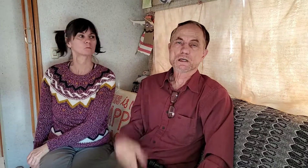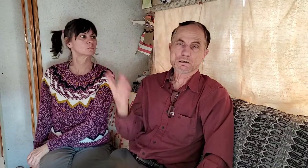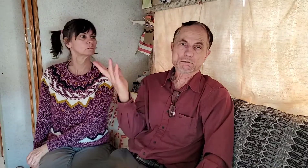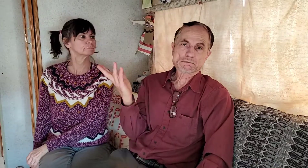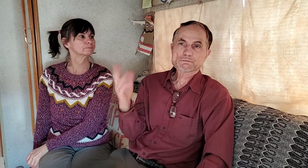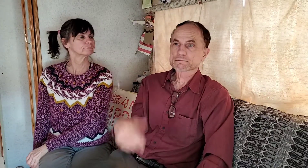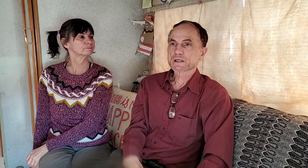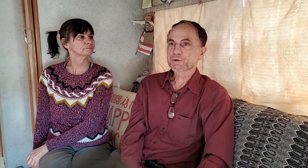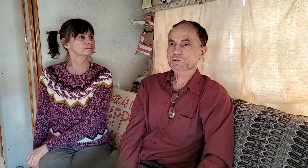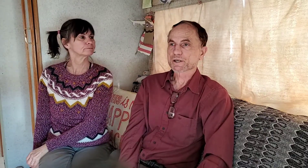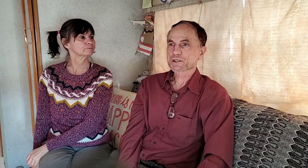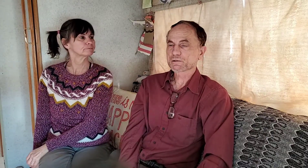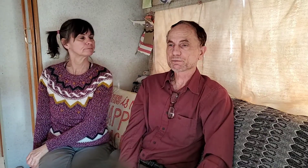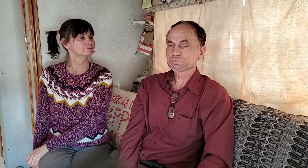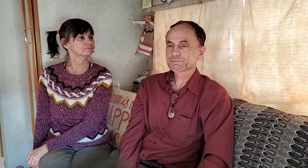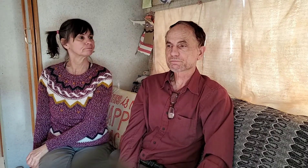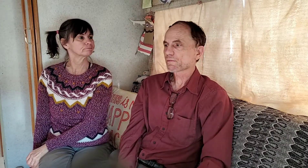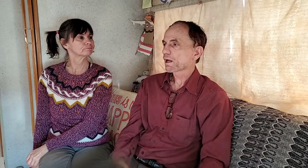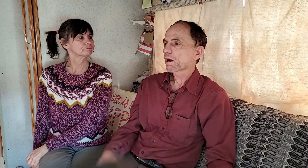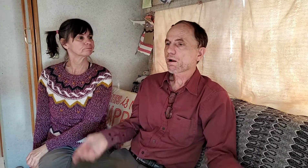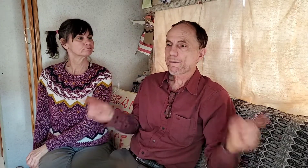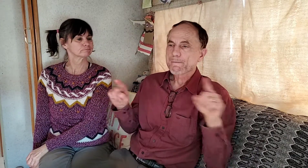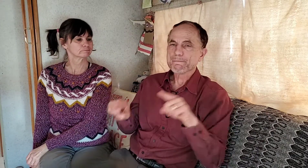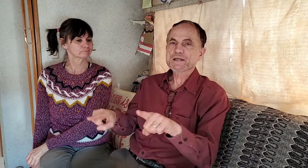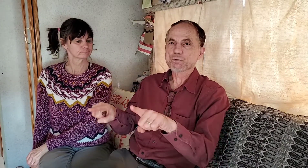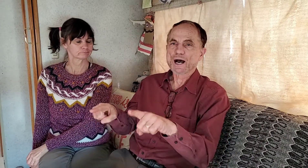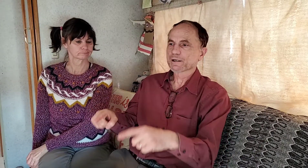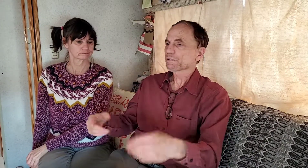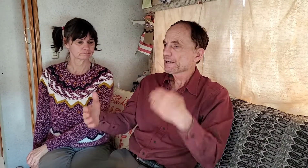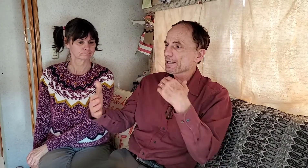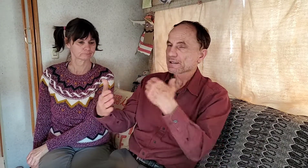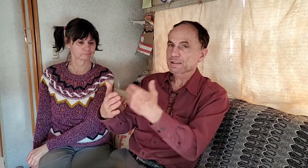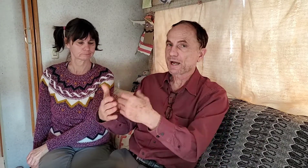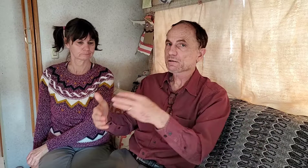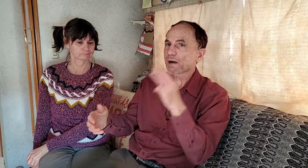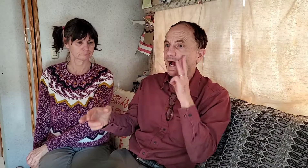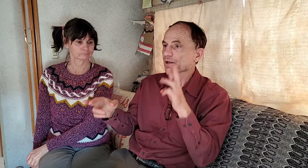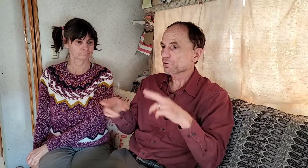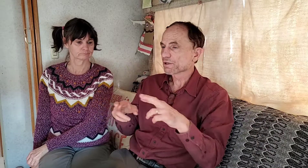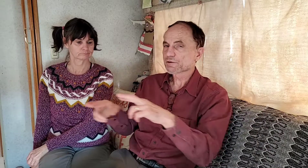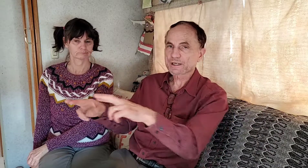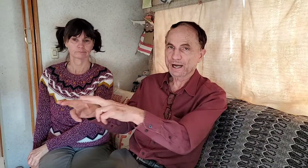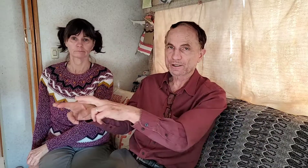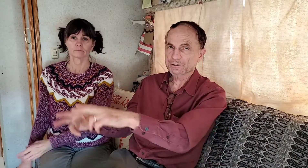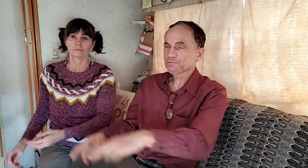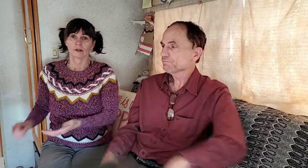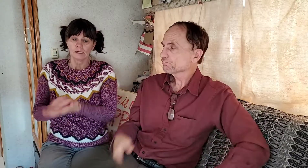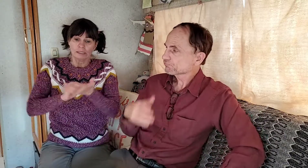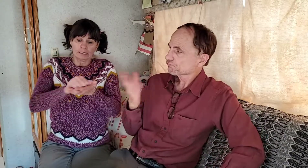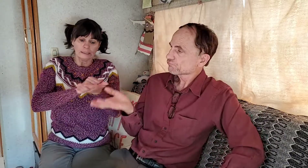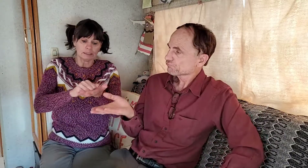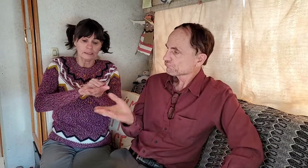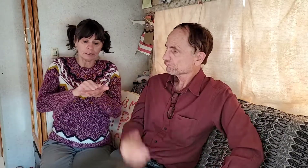Oh, that wasn't much help. Meanwhile, down by the River Nile.